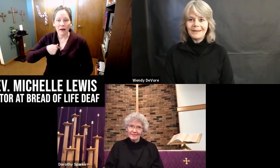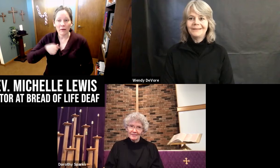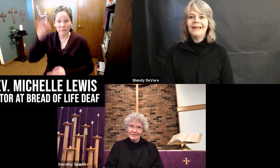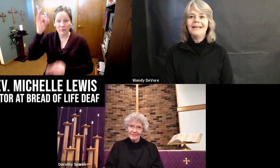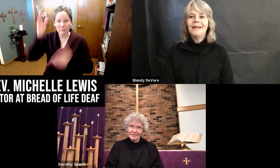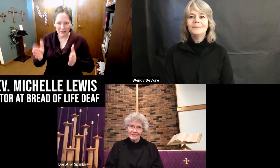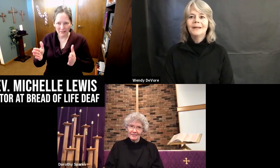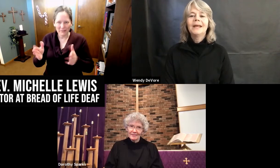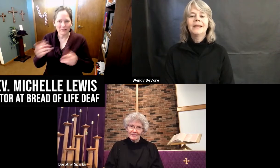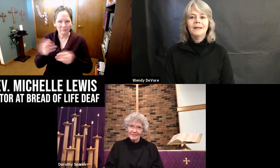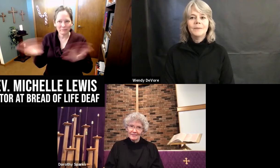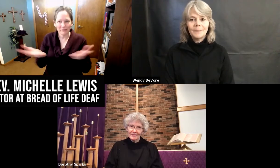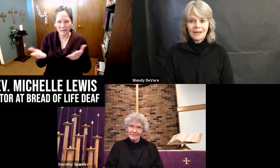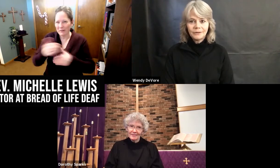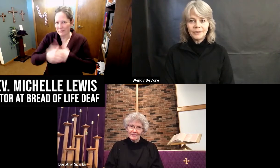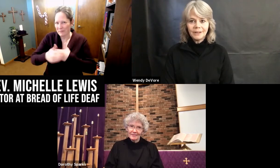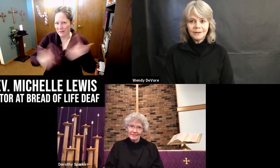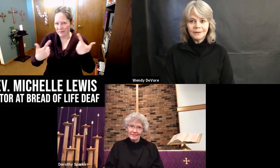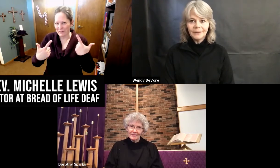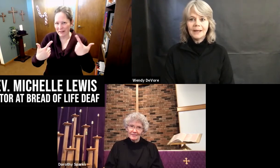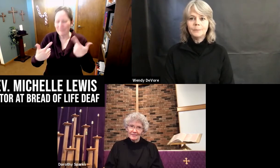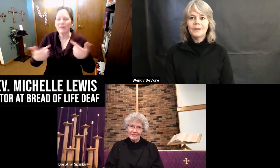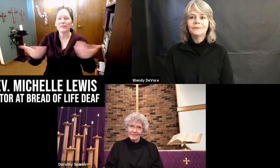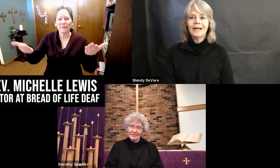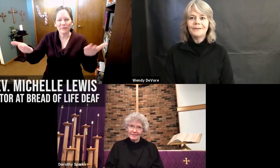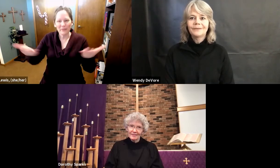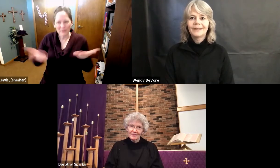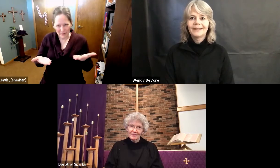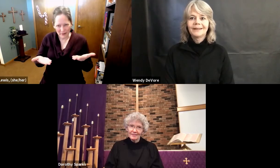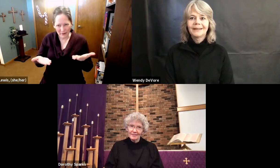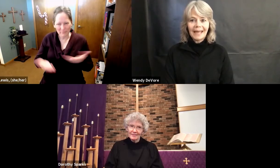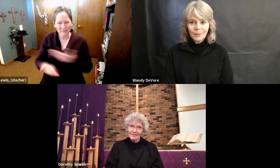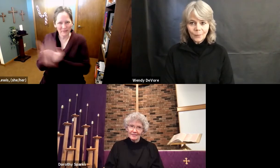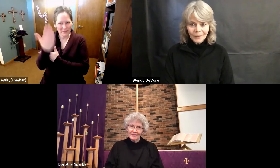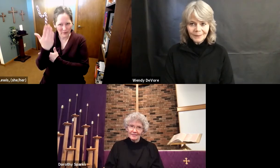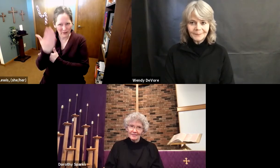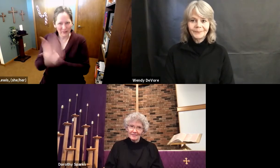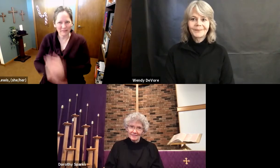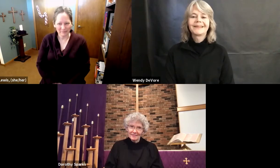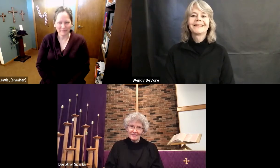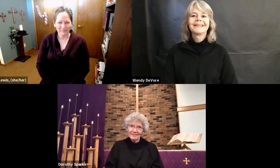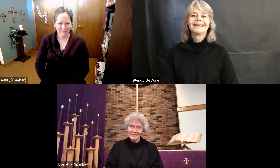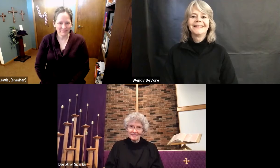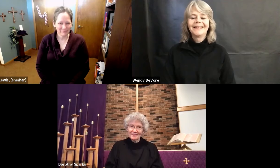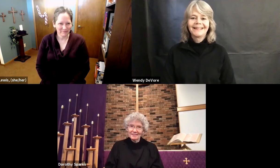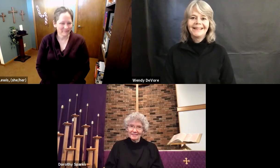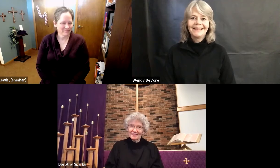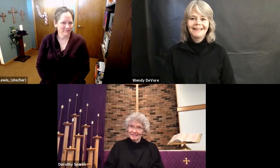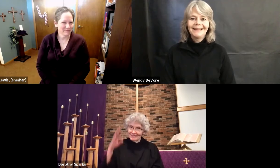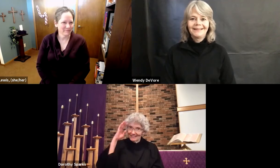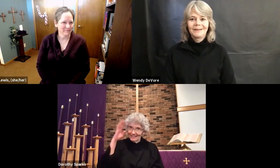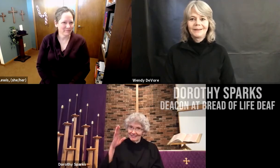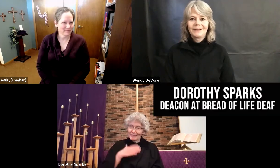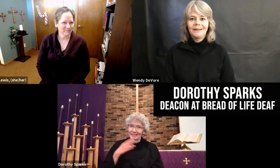This is my sign name, and I am the pastor here at Bread of Life. And welcome.